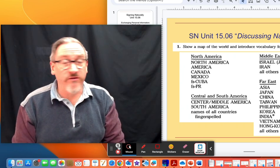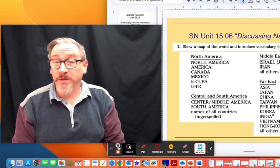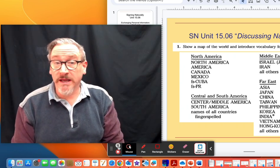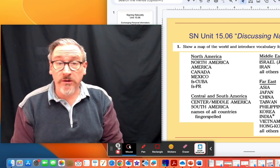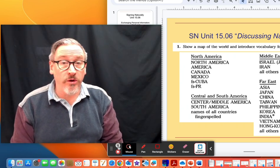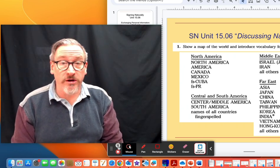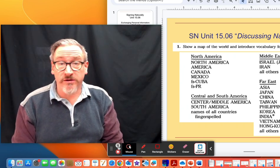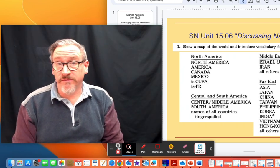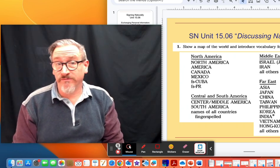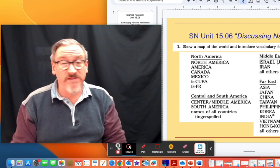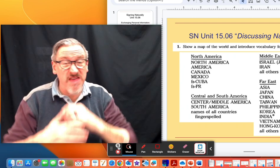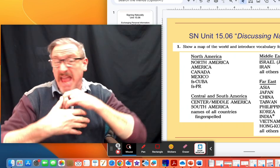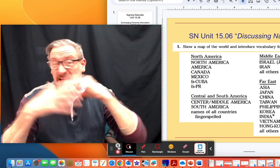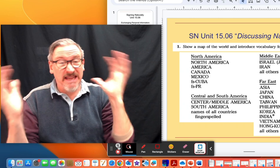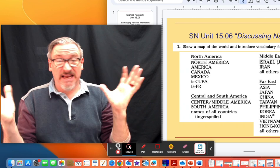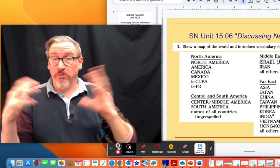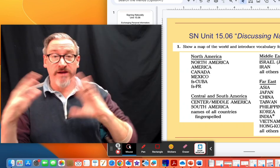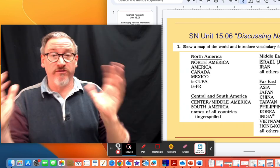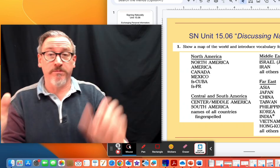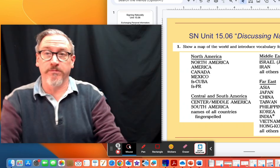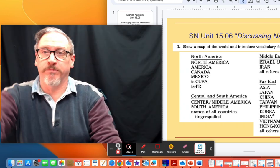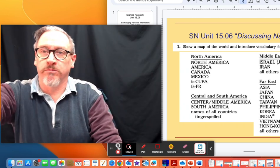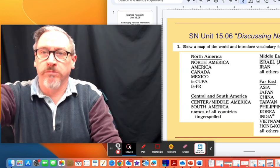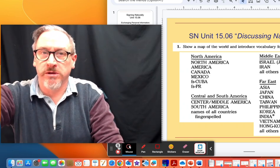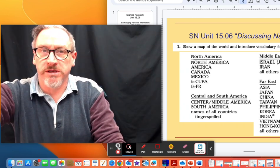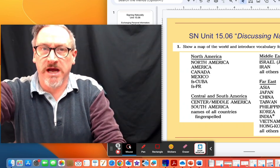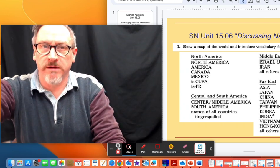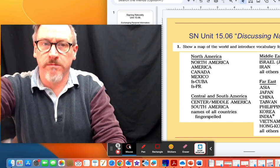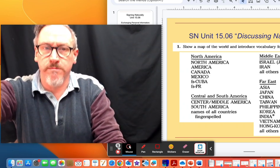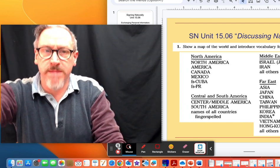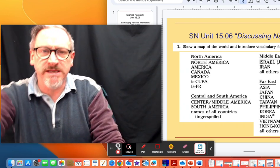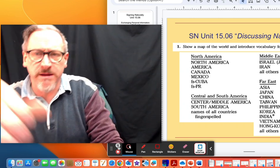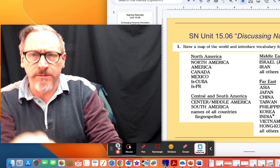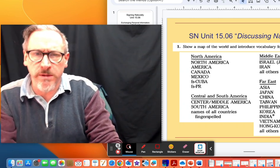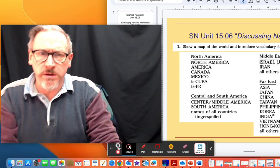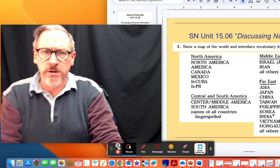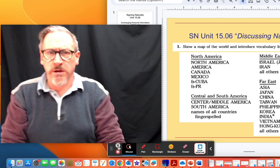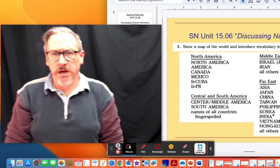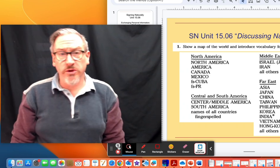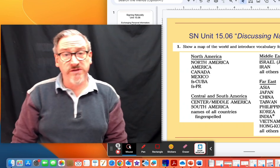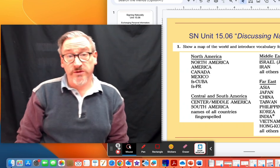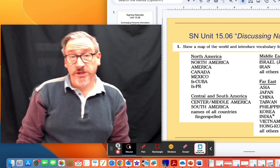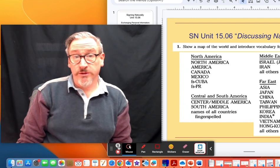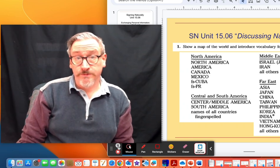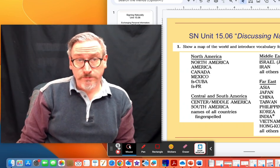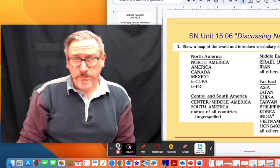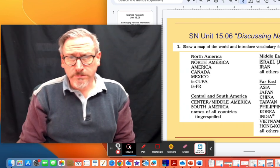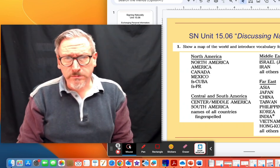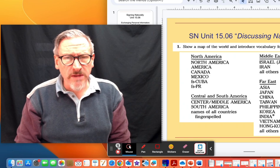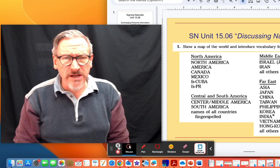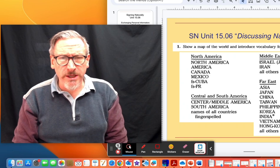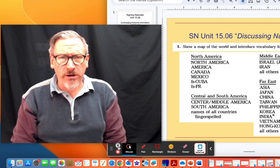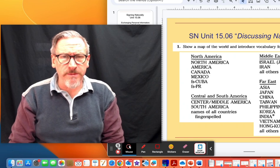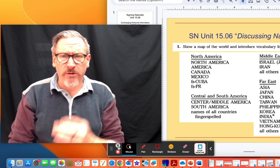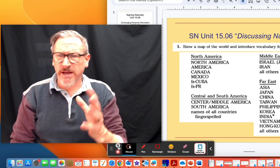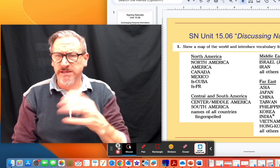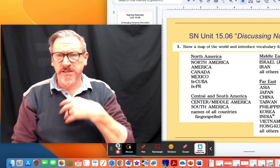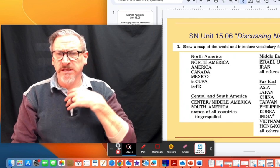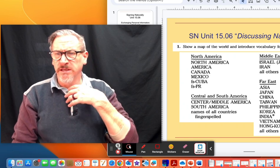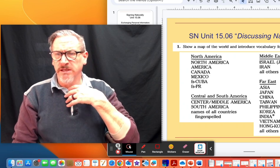where have you been? Where anything, whatever makes them useful to you. It's really